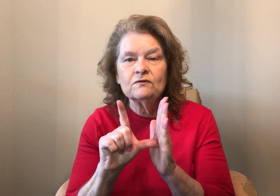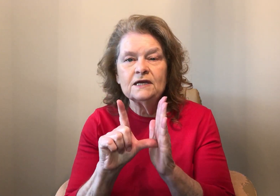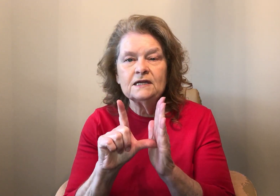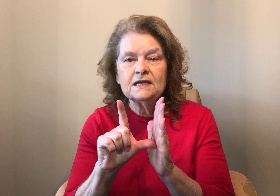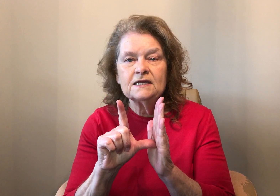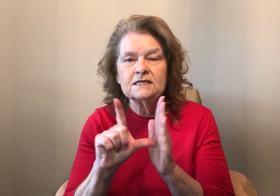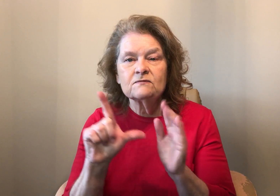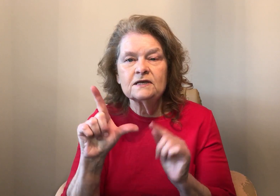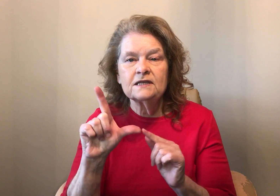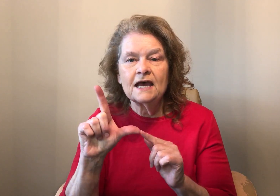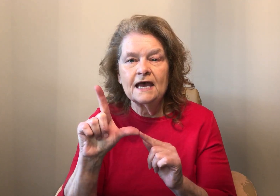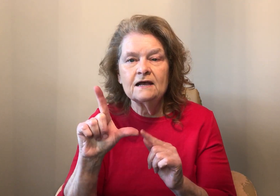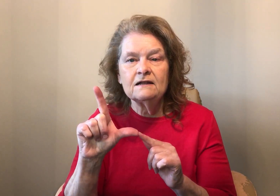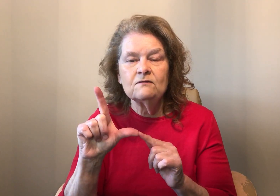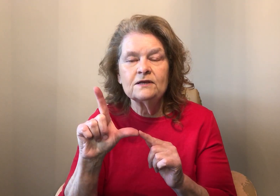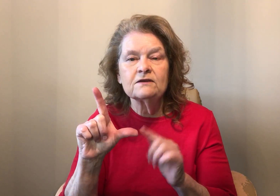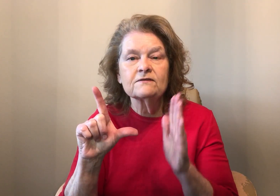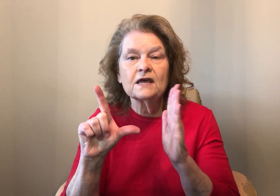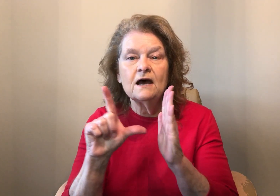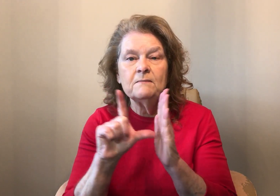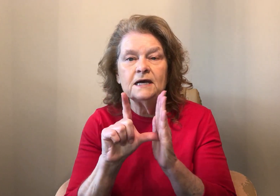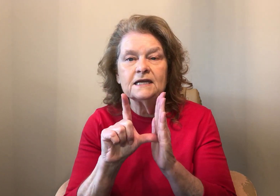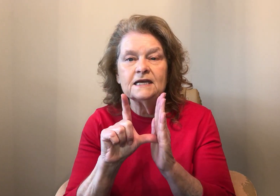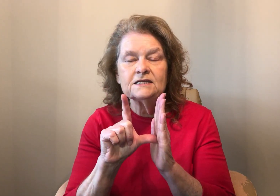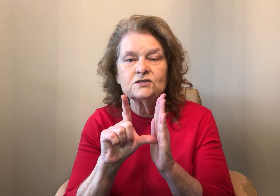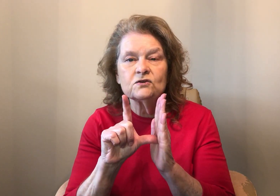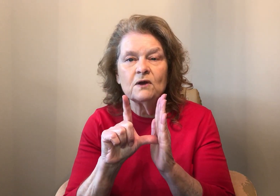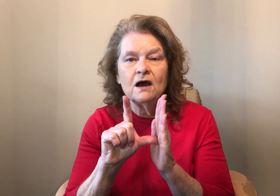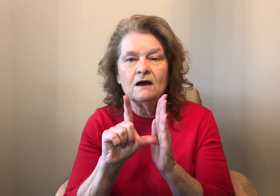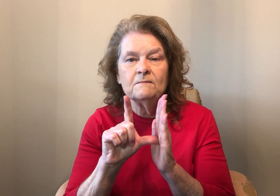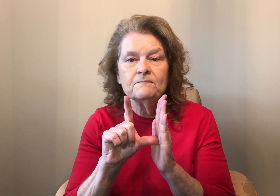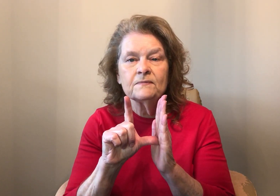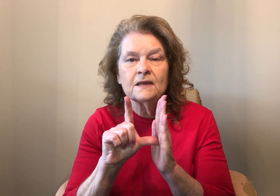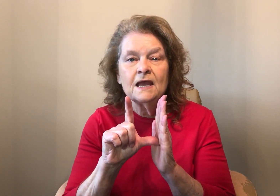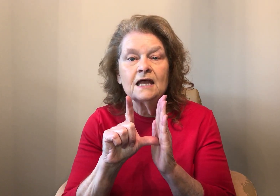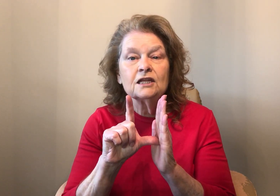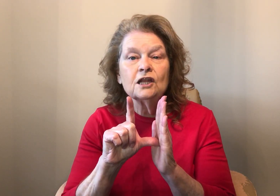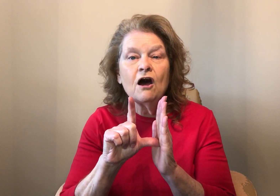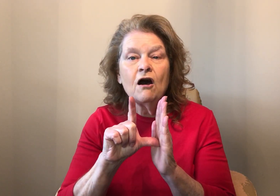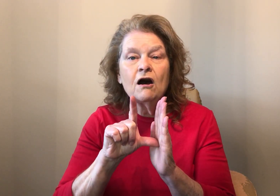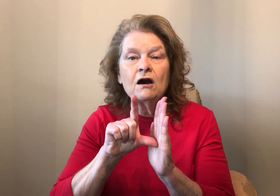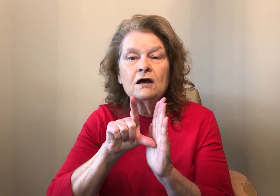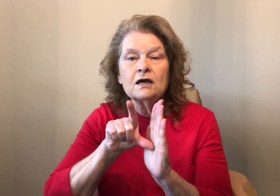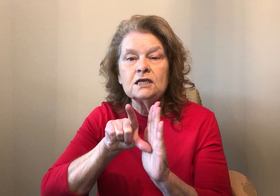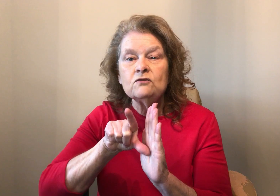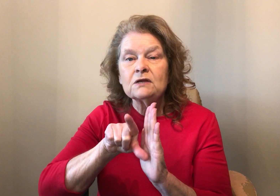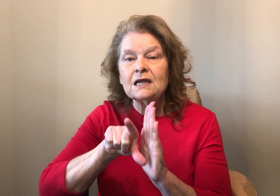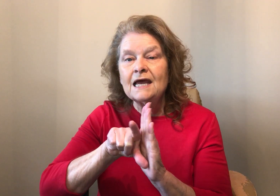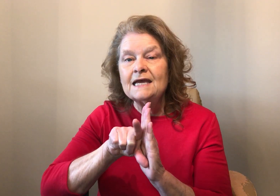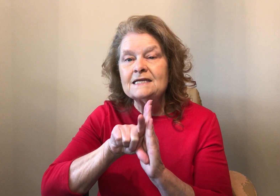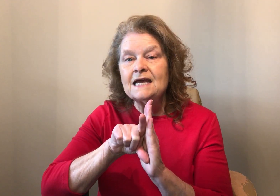Lutheran is with the L with your thumb against your palm. Law, you would lay it